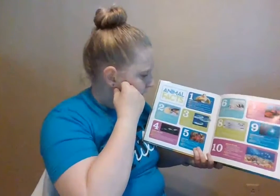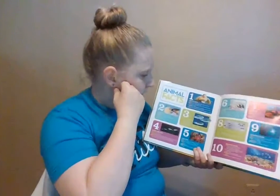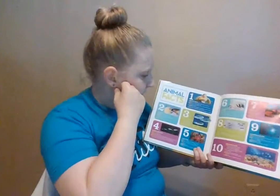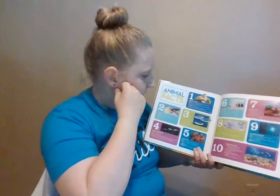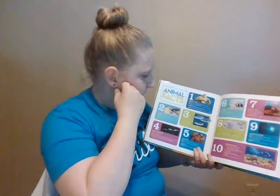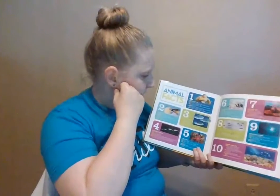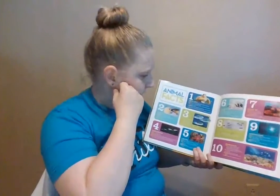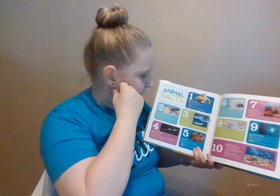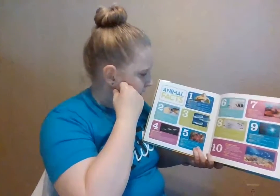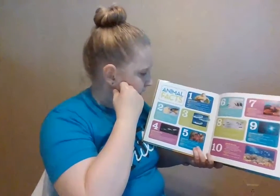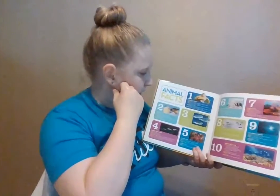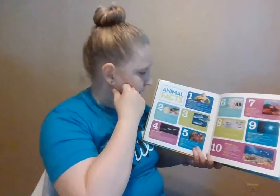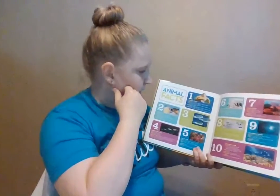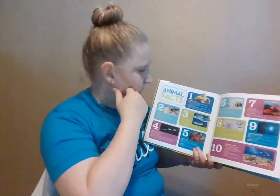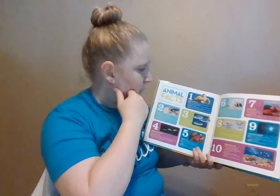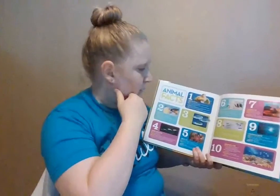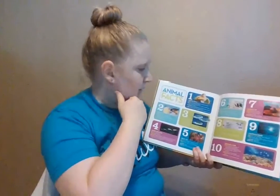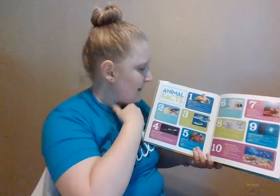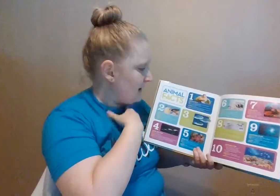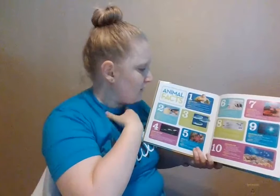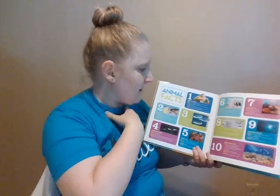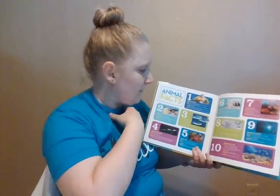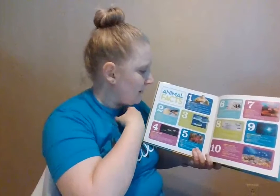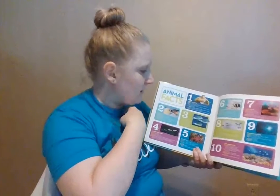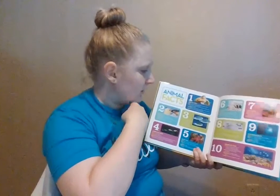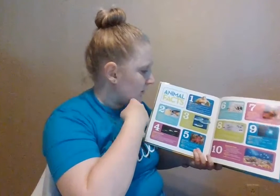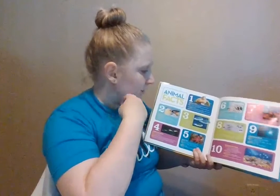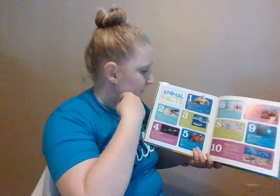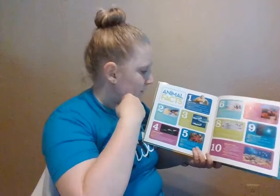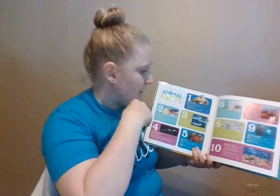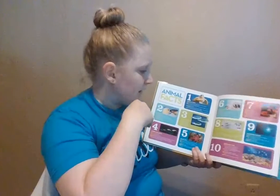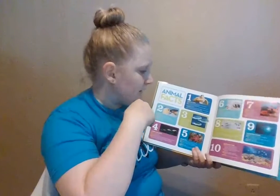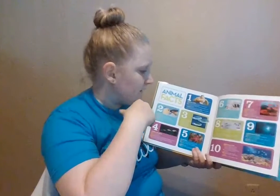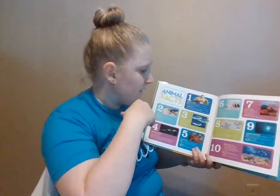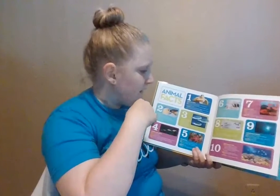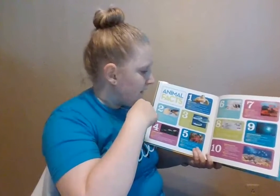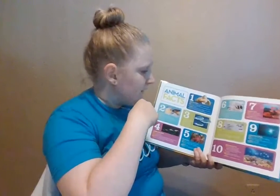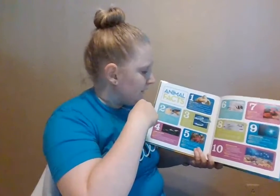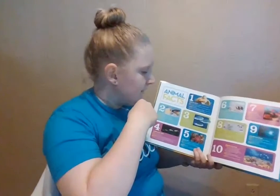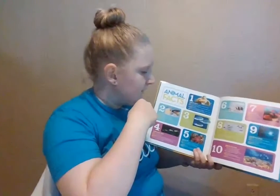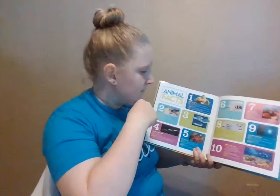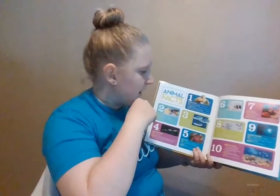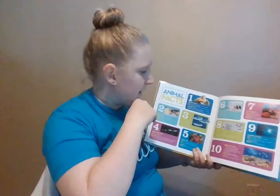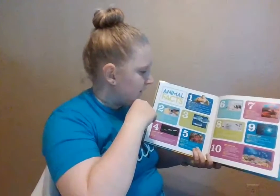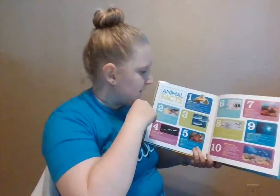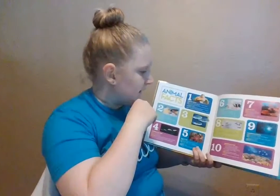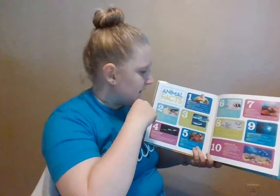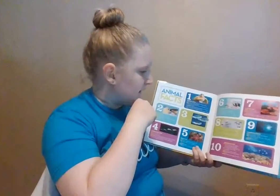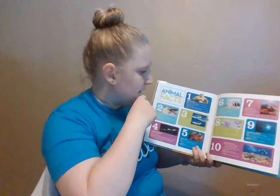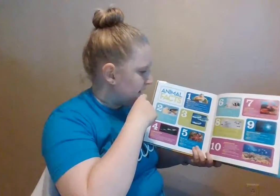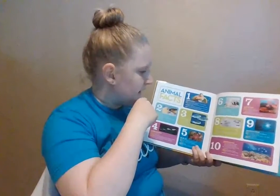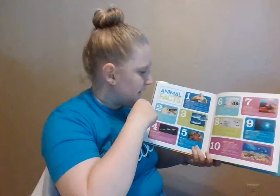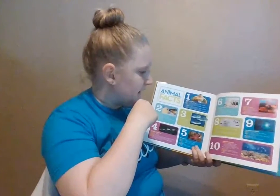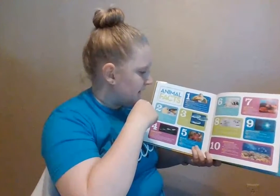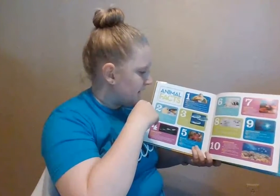Green sea turtle. Home. Warm and tropical coastal waters, reefs, bays, and